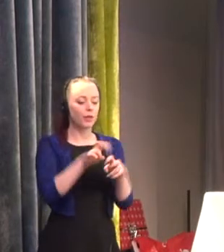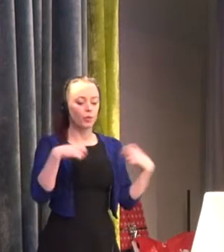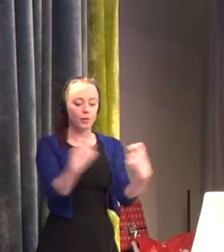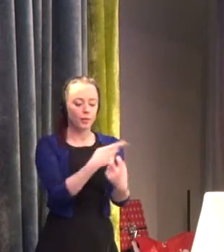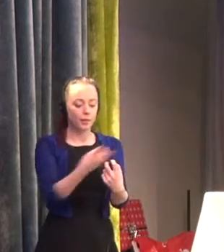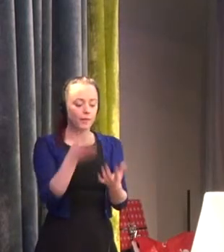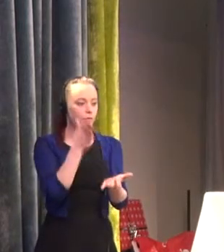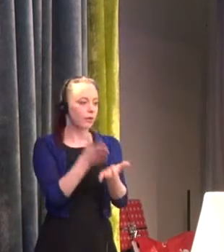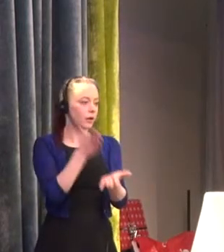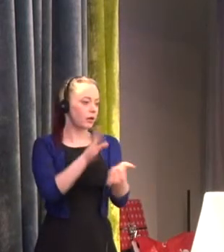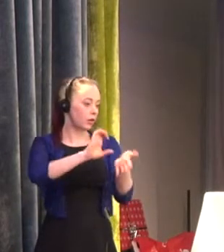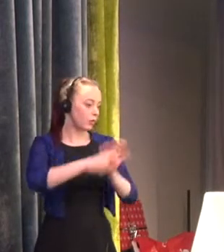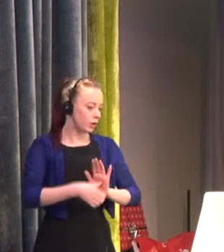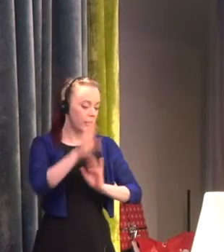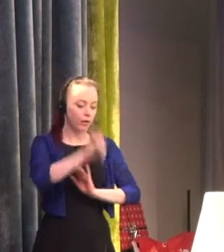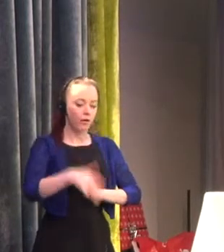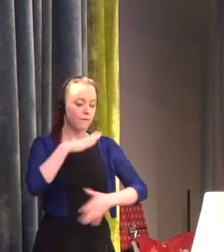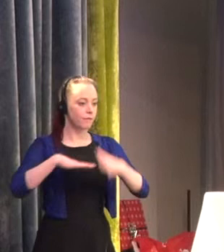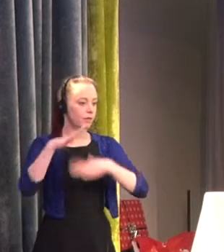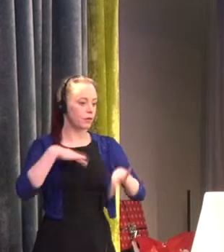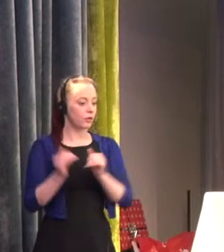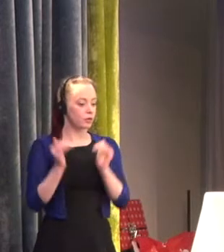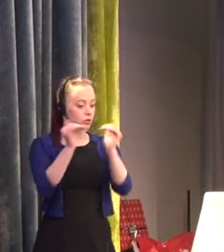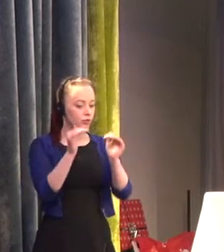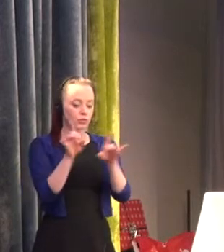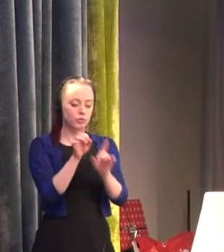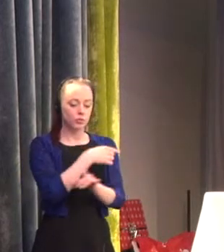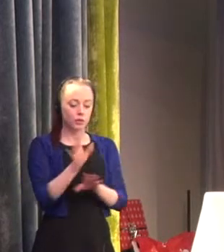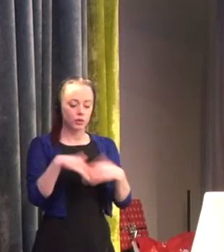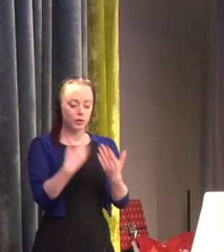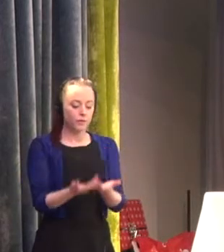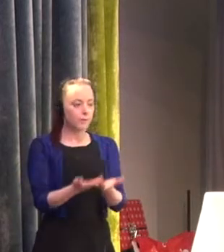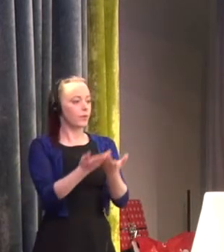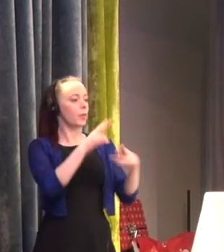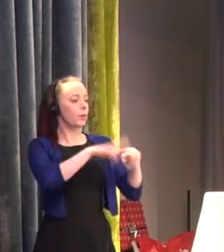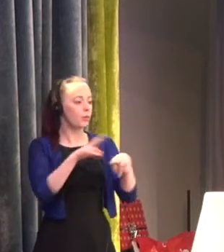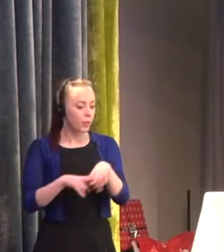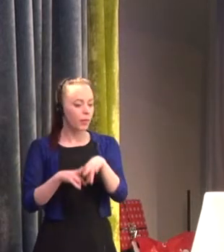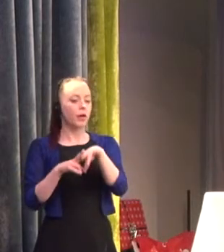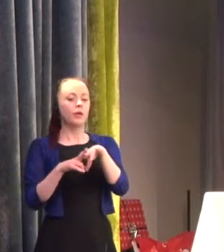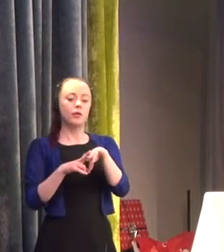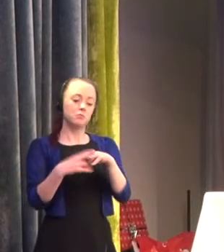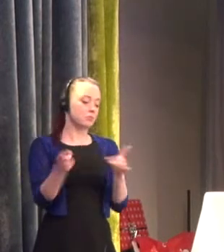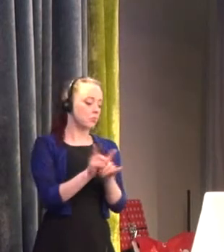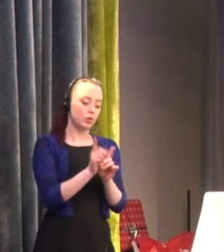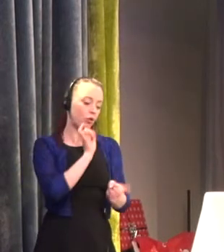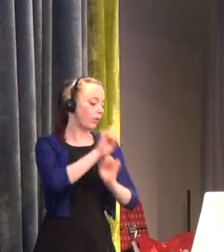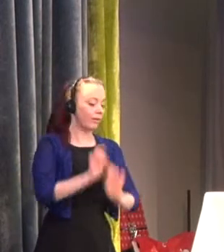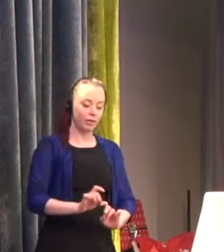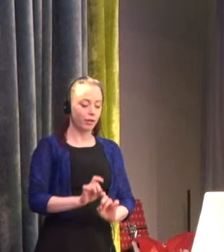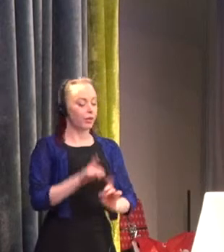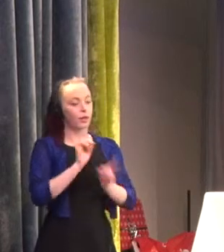to them. And this has led to both critiques of these state reports and amendments of them, to some